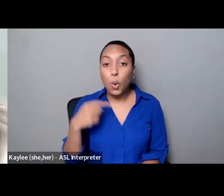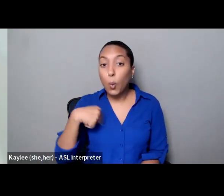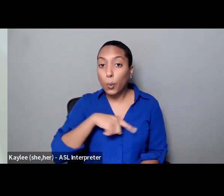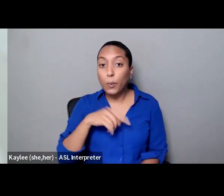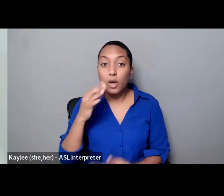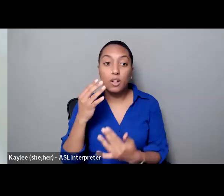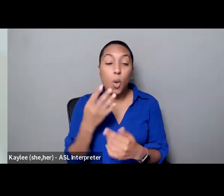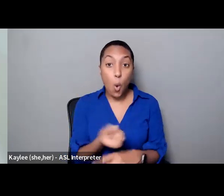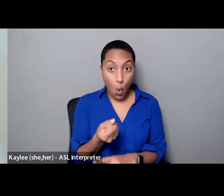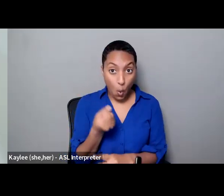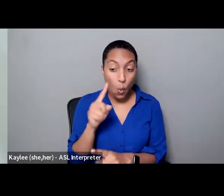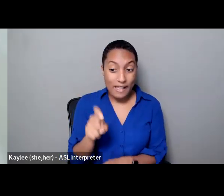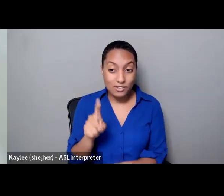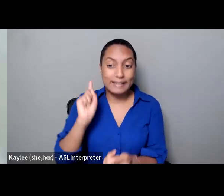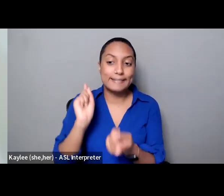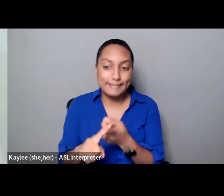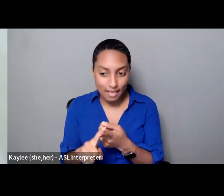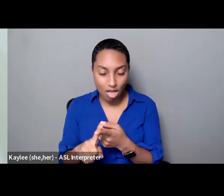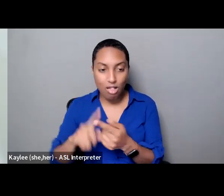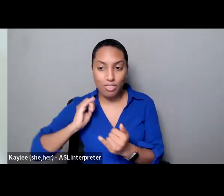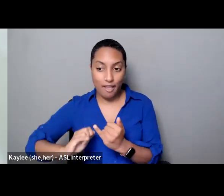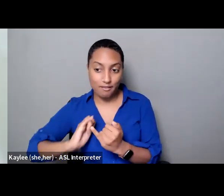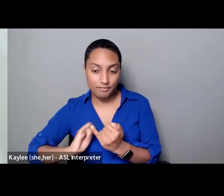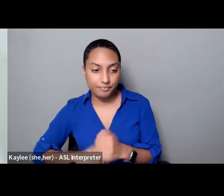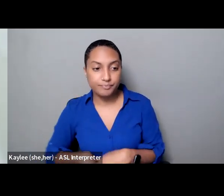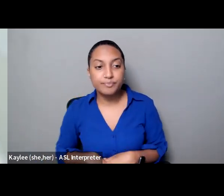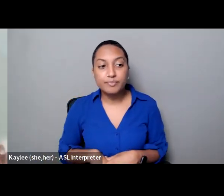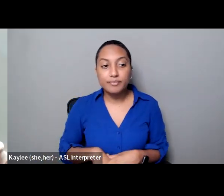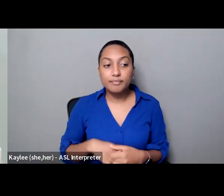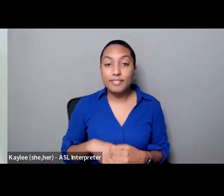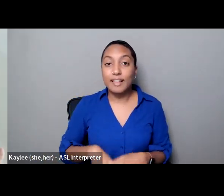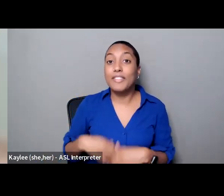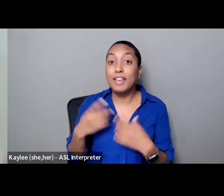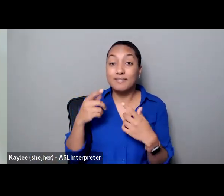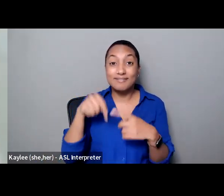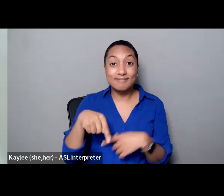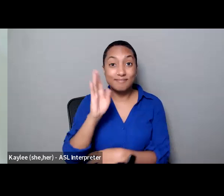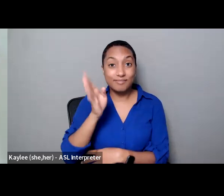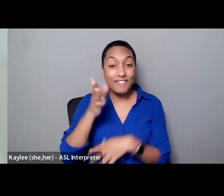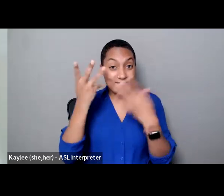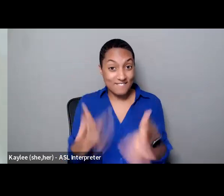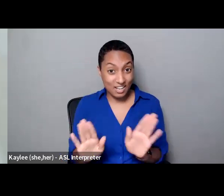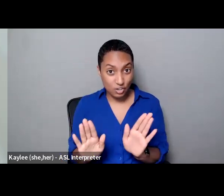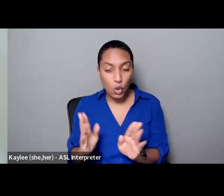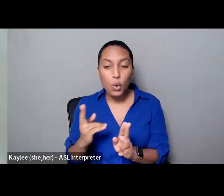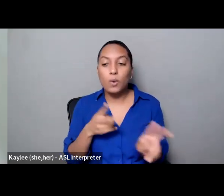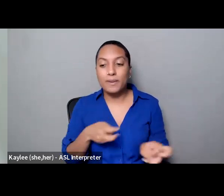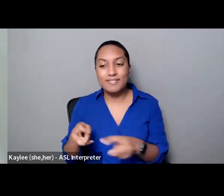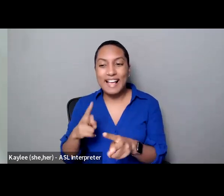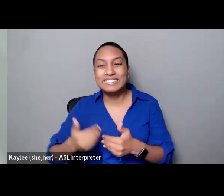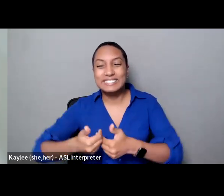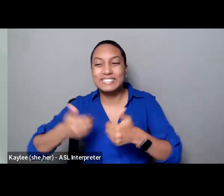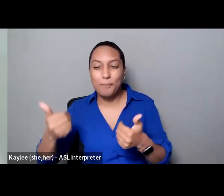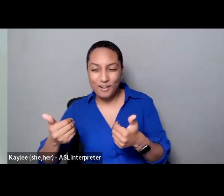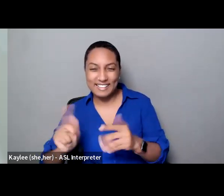to have a separate link for the evaluation for this session. And we'll ask you to fill that out after this session, but